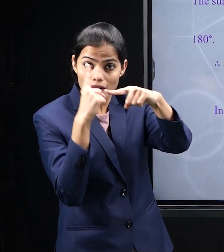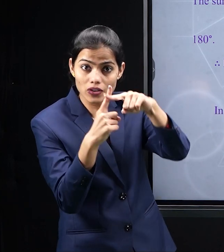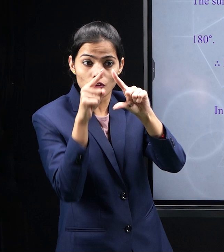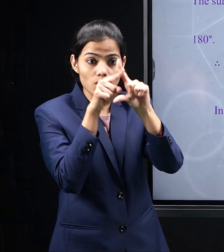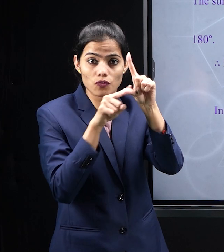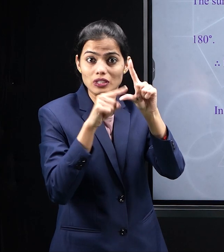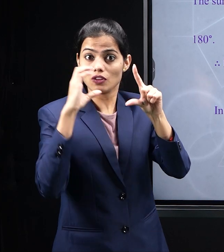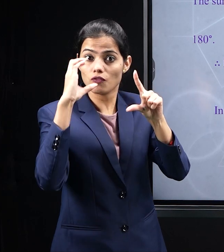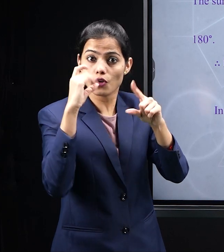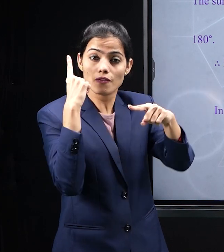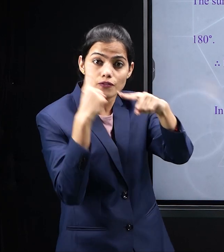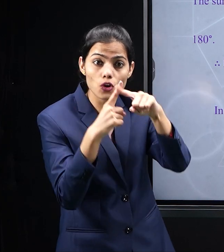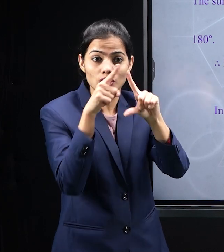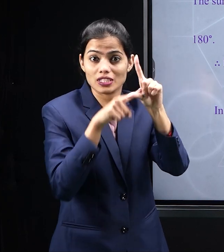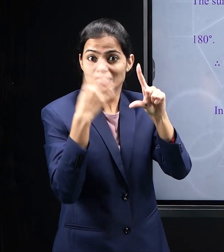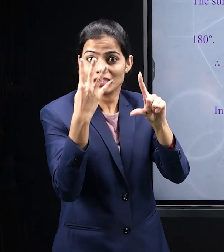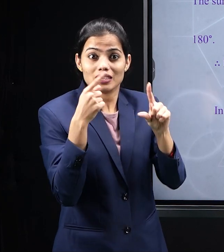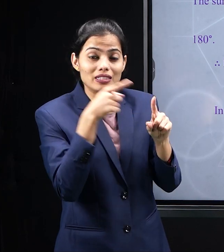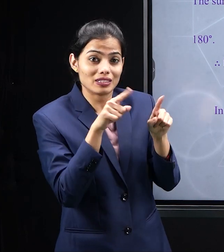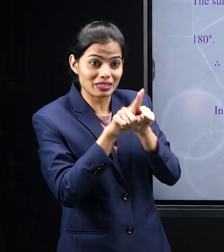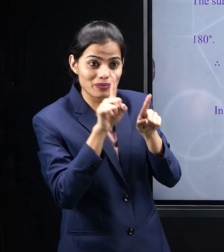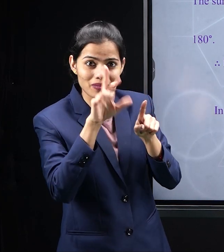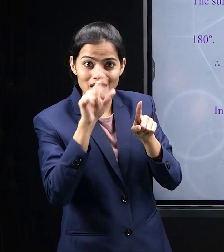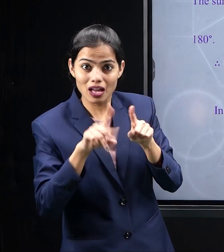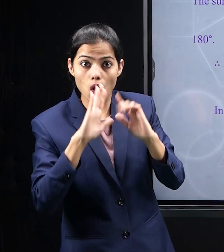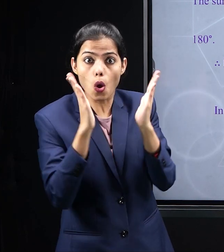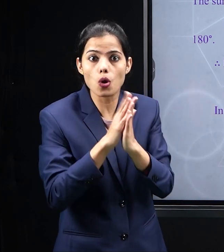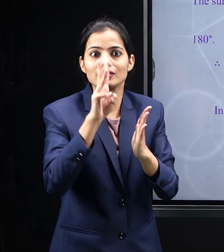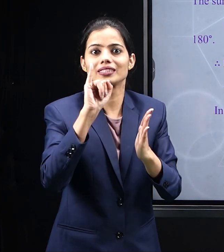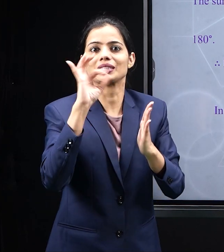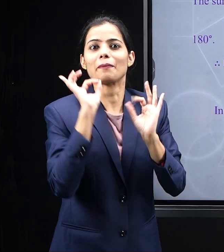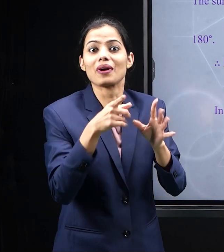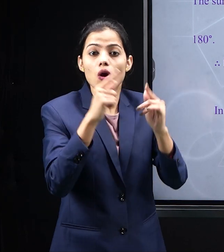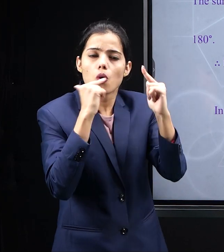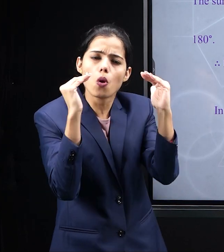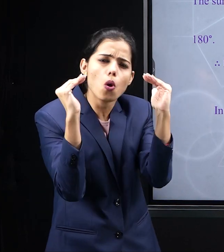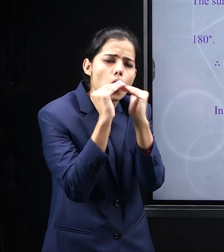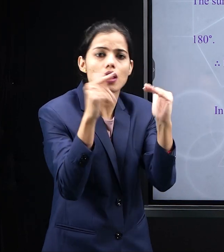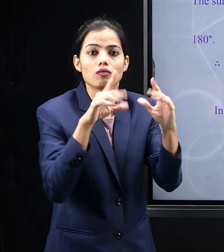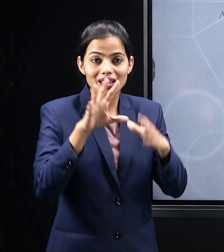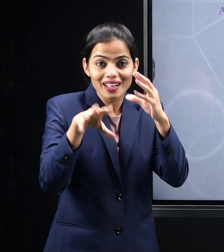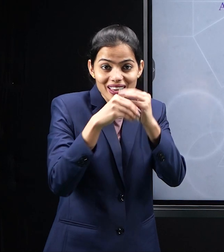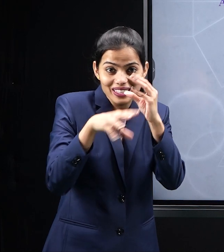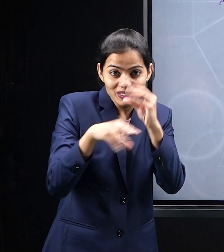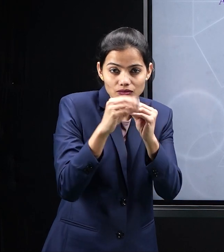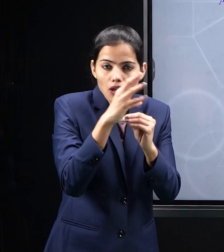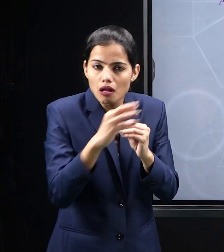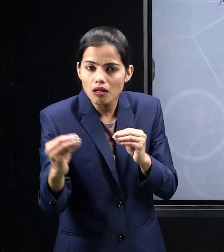angle 3 plus angle C plus angle 4 is equal to 180 degree. Adding 1 and